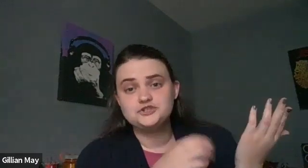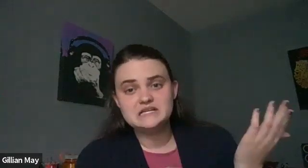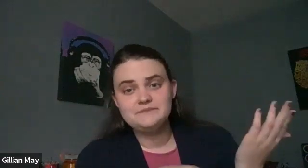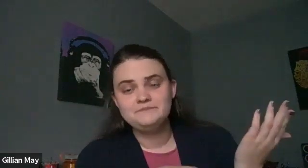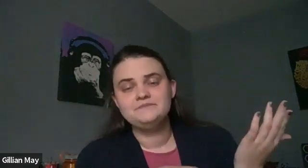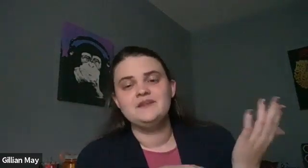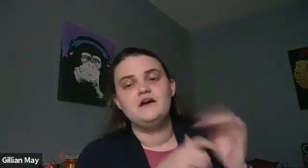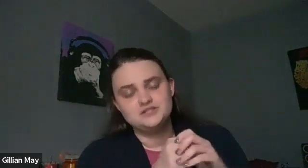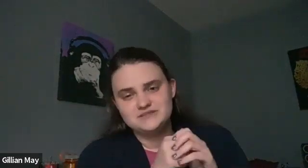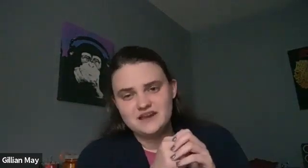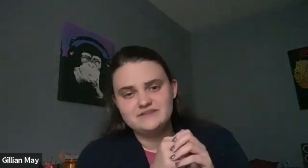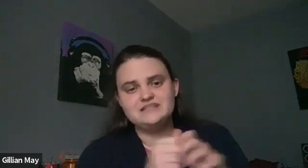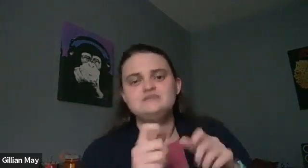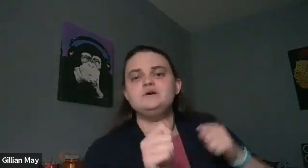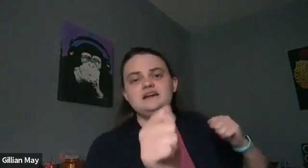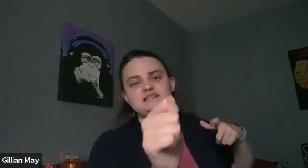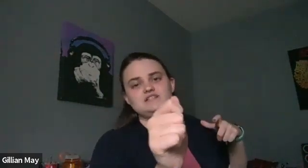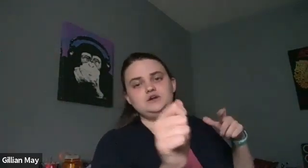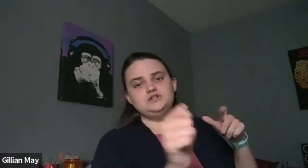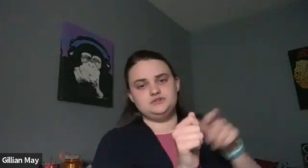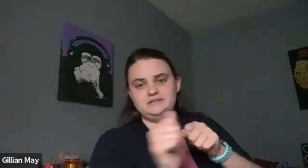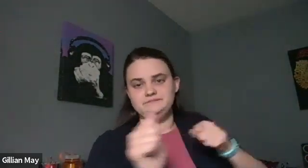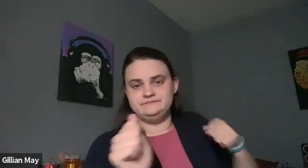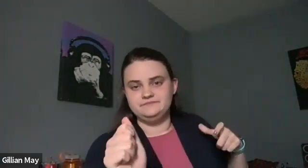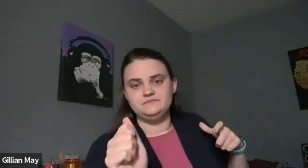Archery. Archery is kind of an easy one. It's archery.